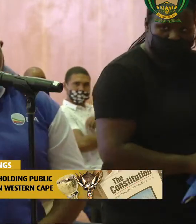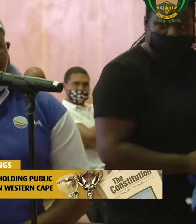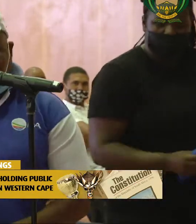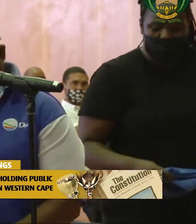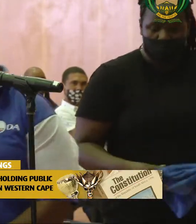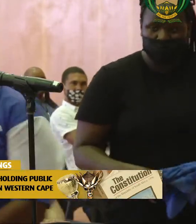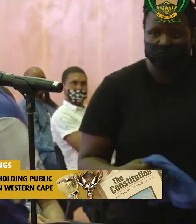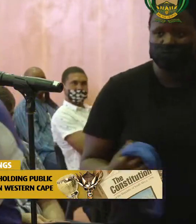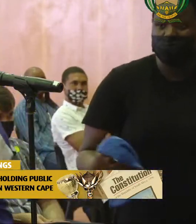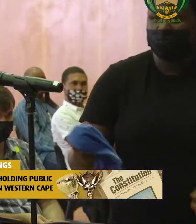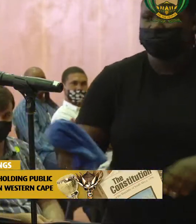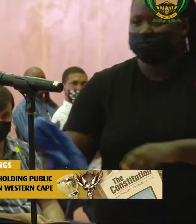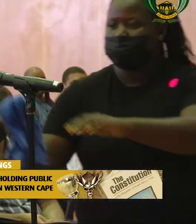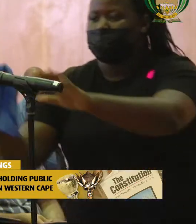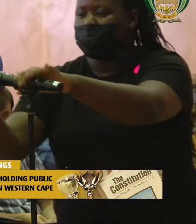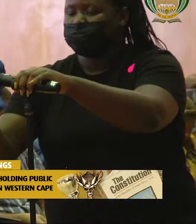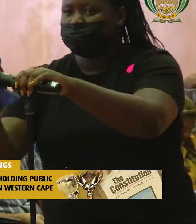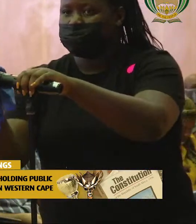I thank you.